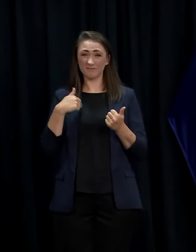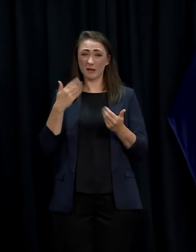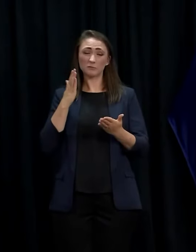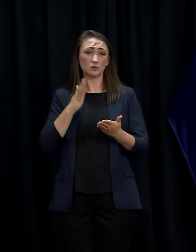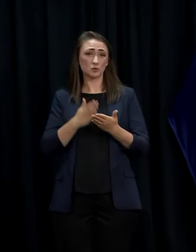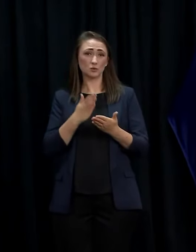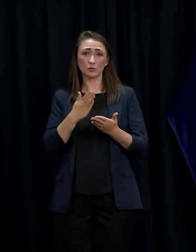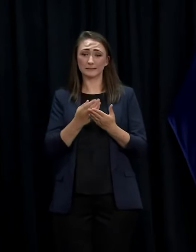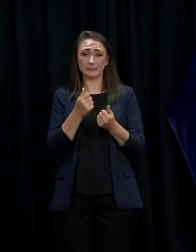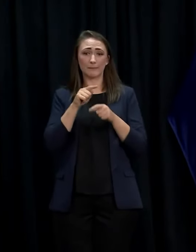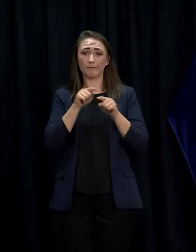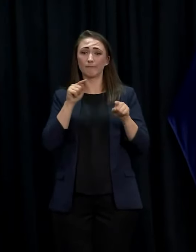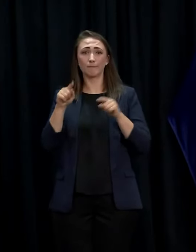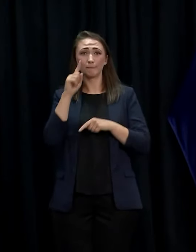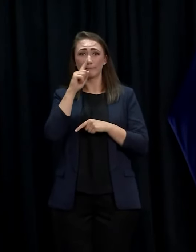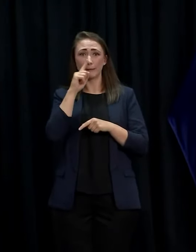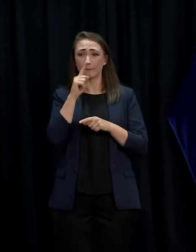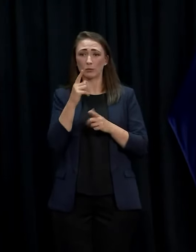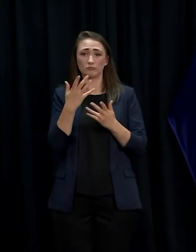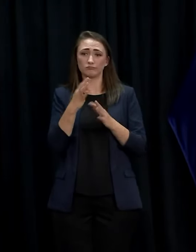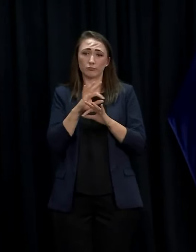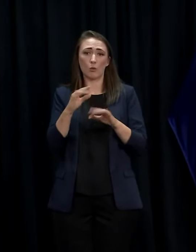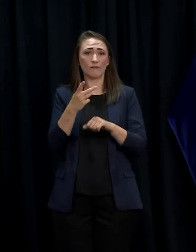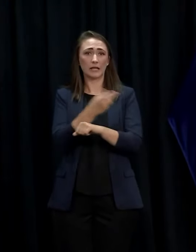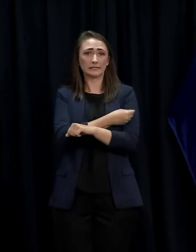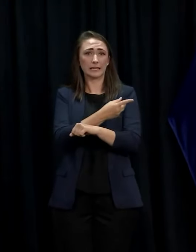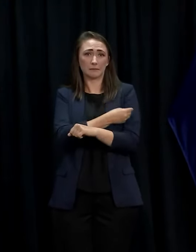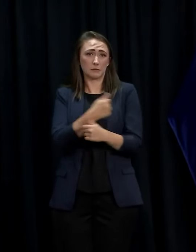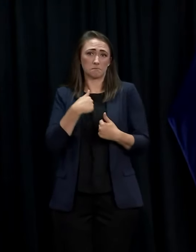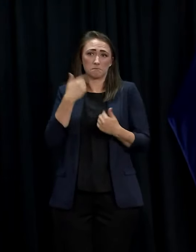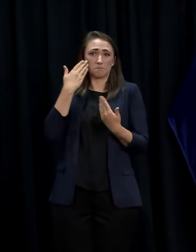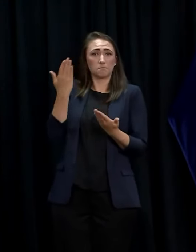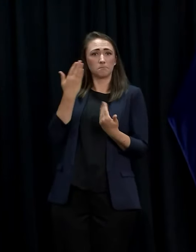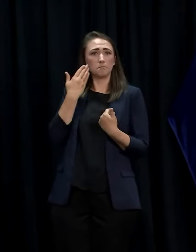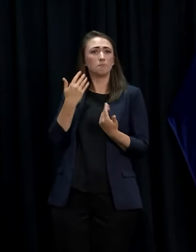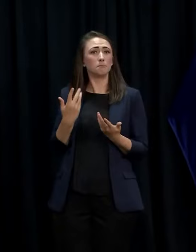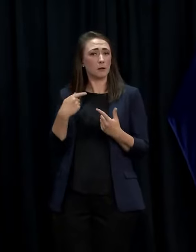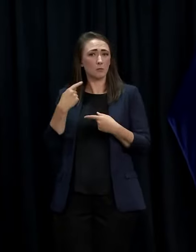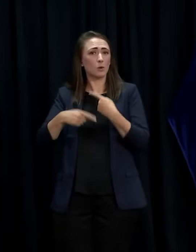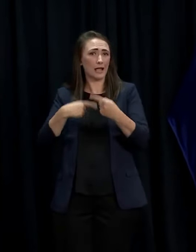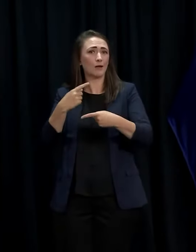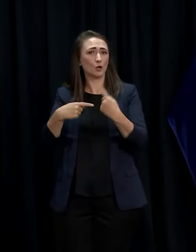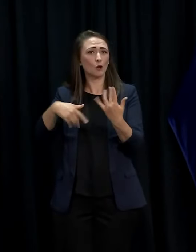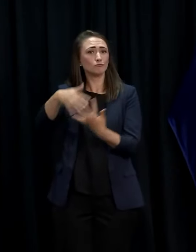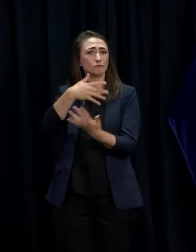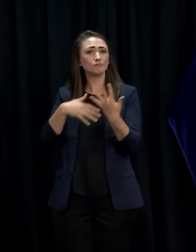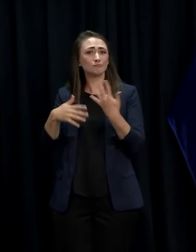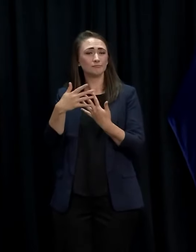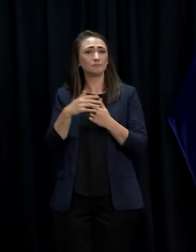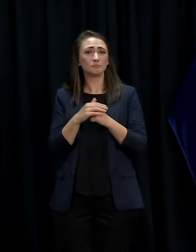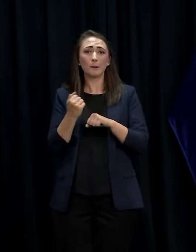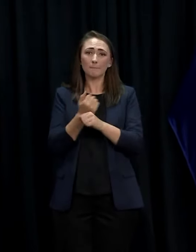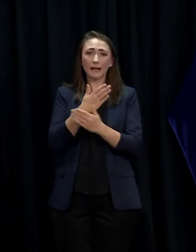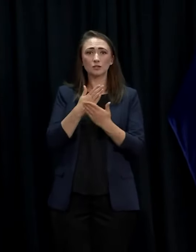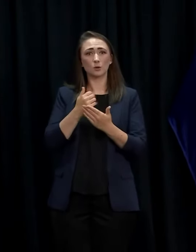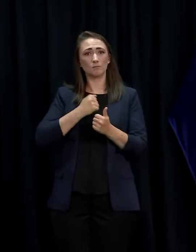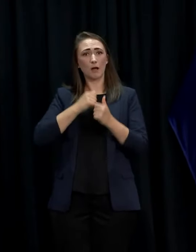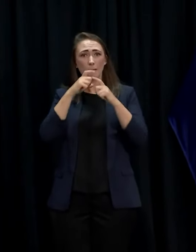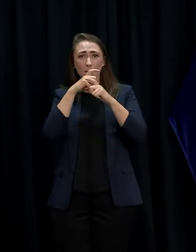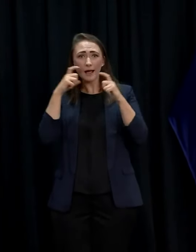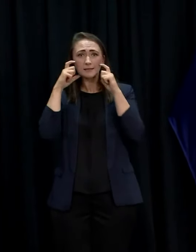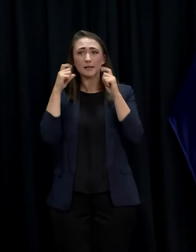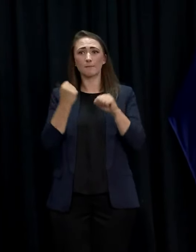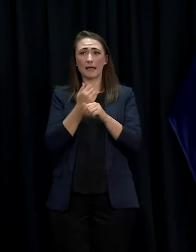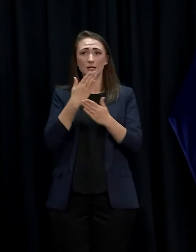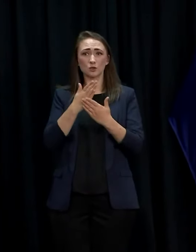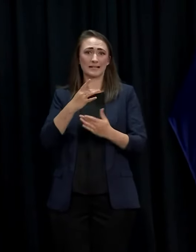unvaccinated people unknowingly in the past, and I'm sure that'll continue. And make sure I have my mask and I'm vaccinated